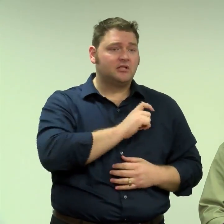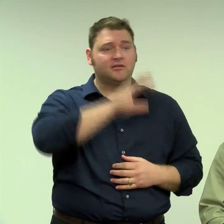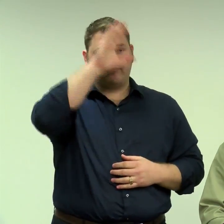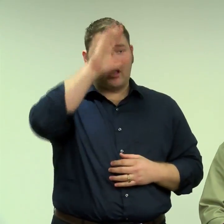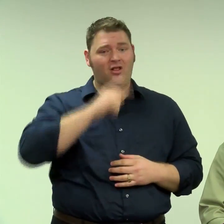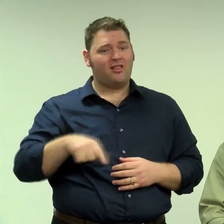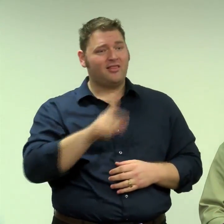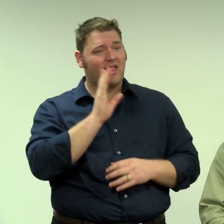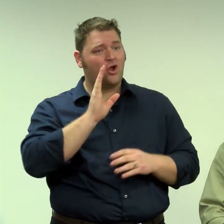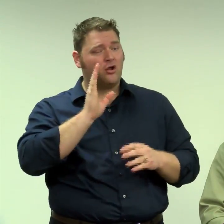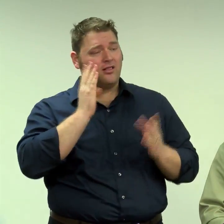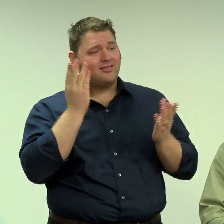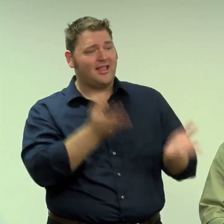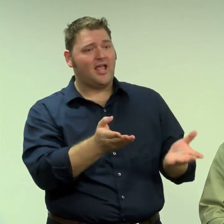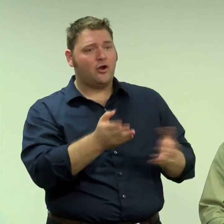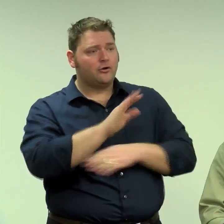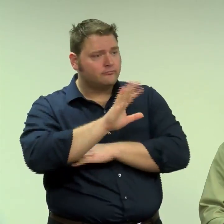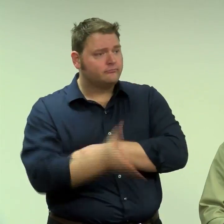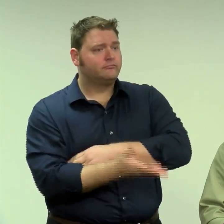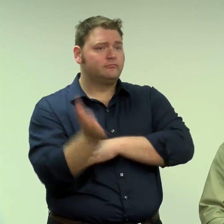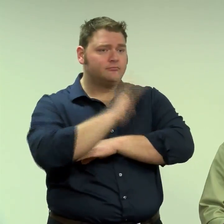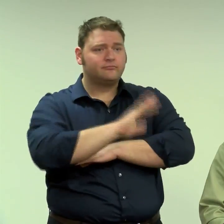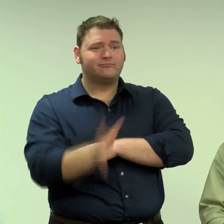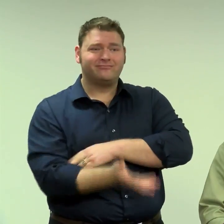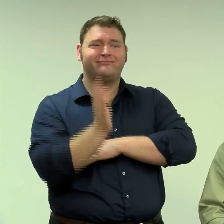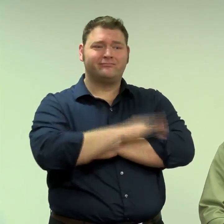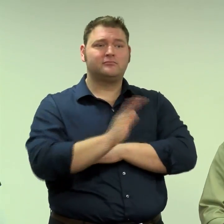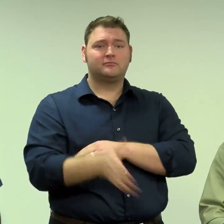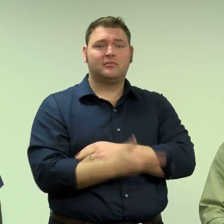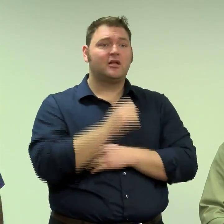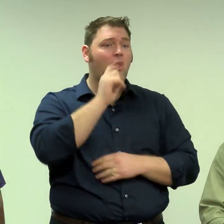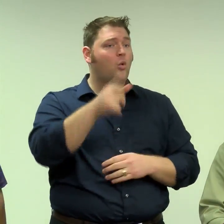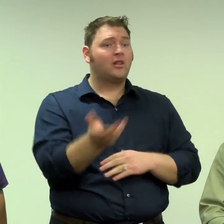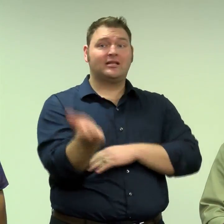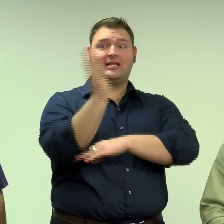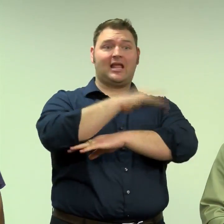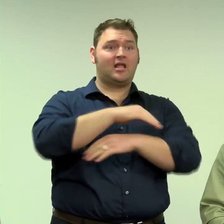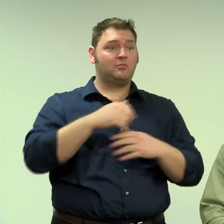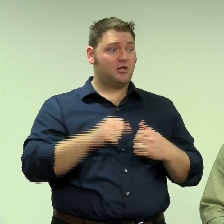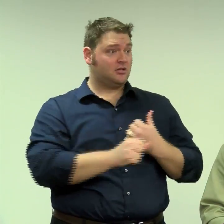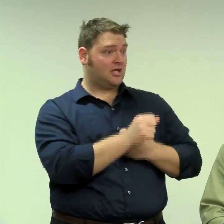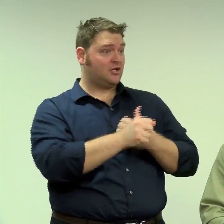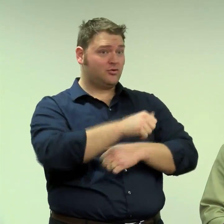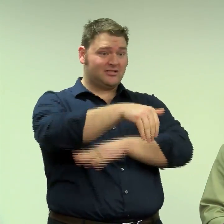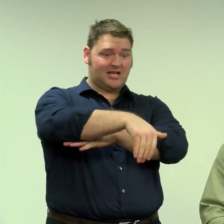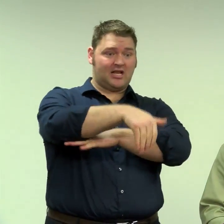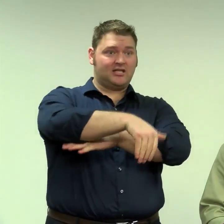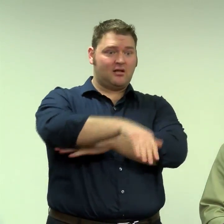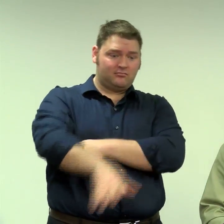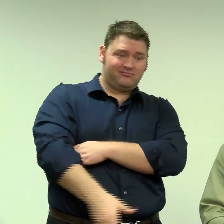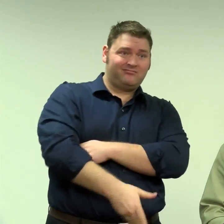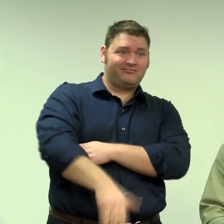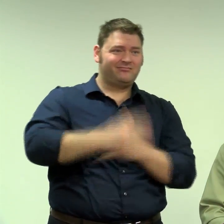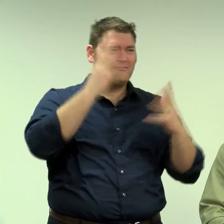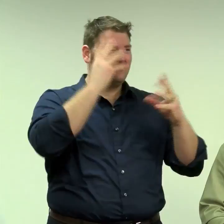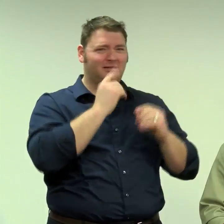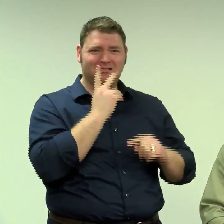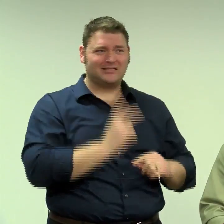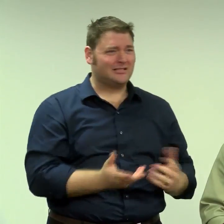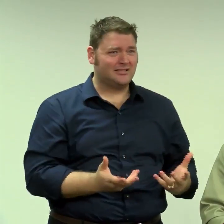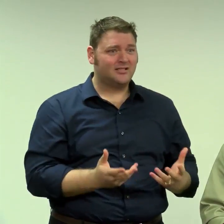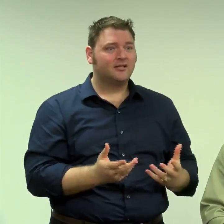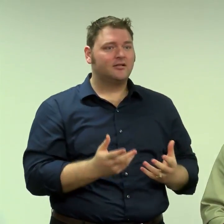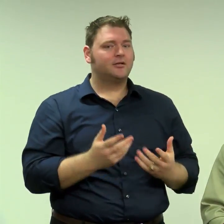24/7, not just during the daytime, but some of the most hazardous conditions happen to be at night. And we are telling